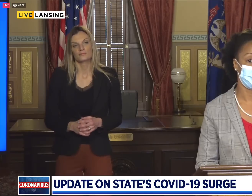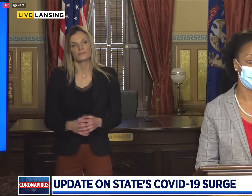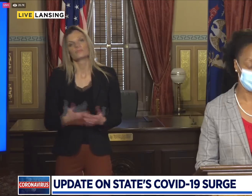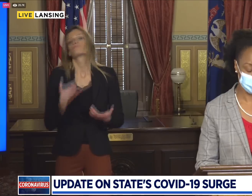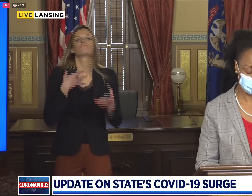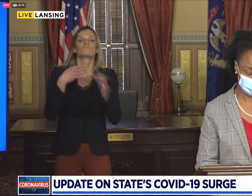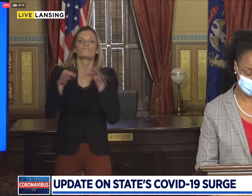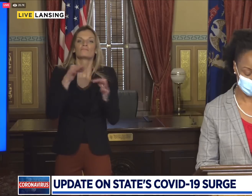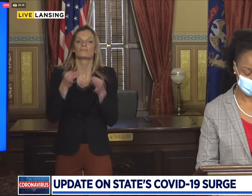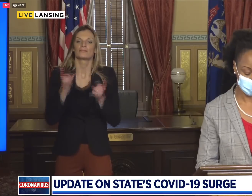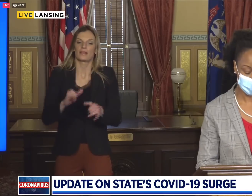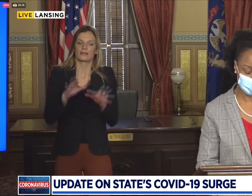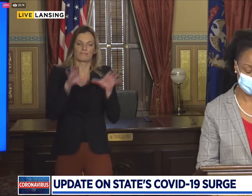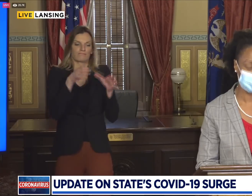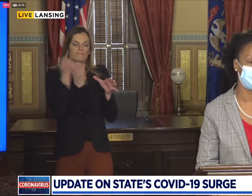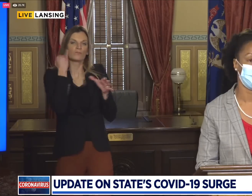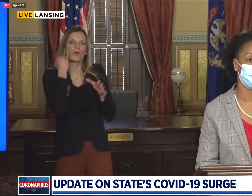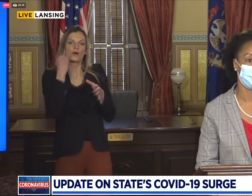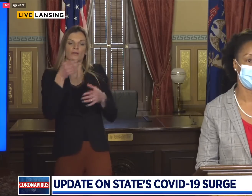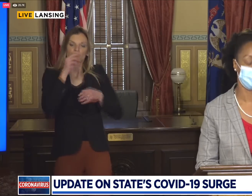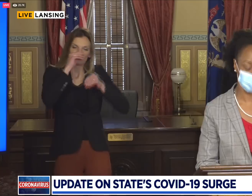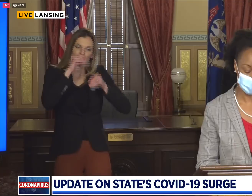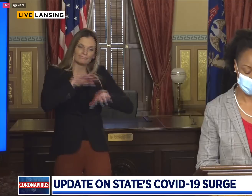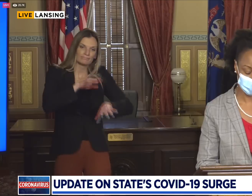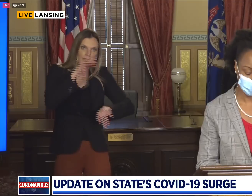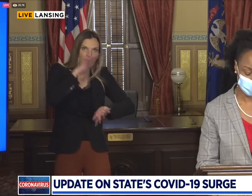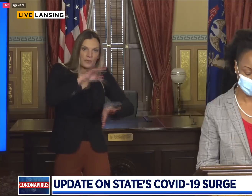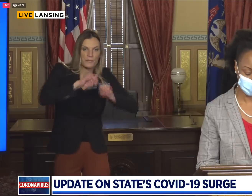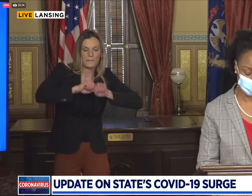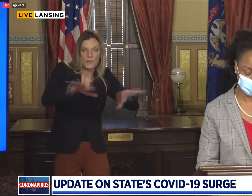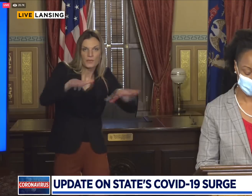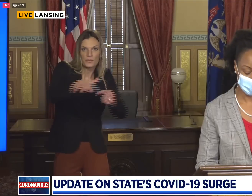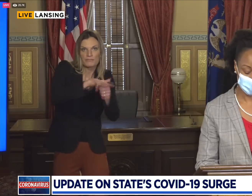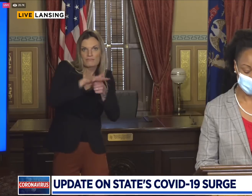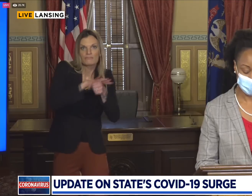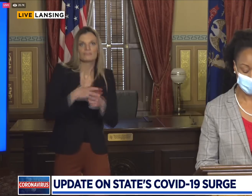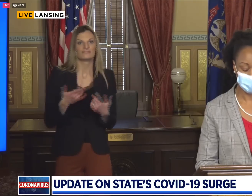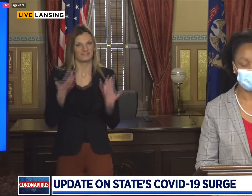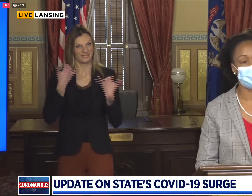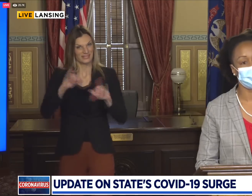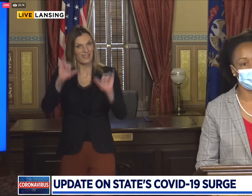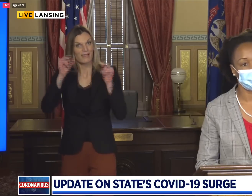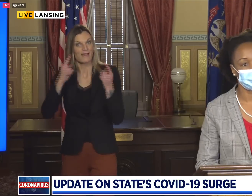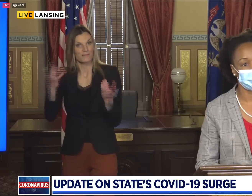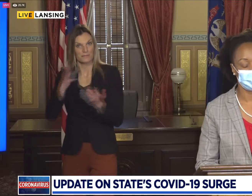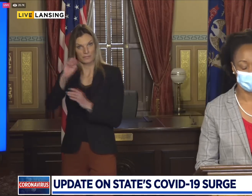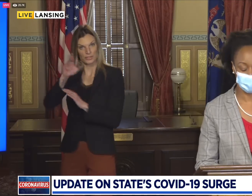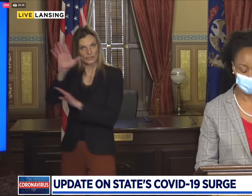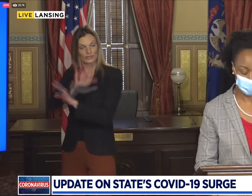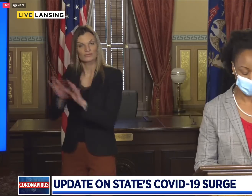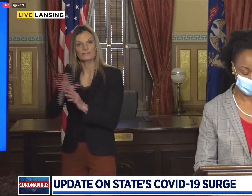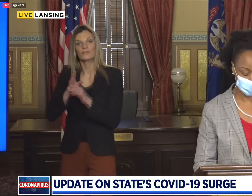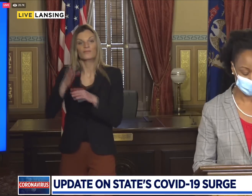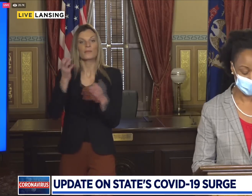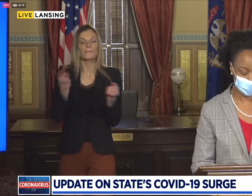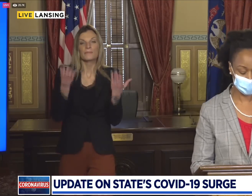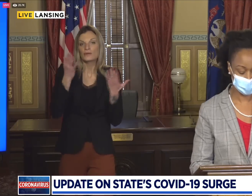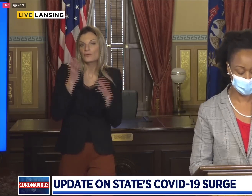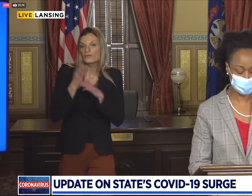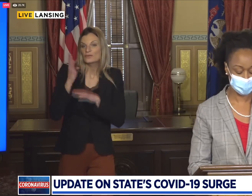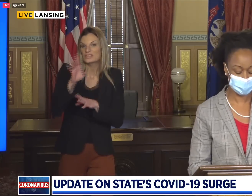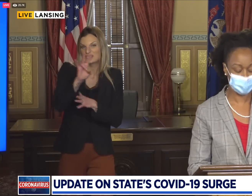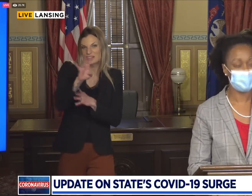little bit about outbreaks. We're still seeing outbreaks across the entire state. We know of 747